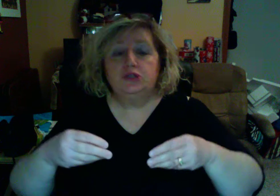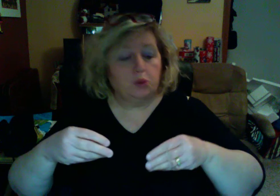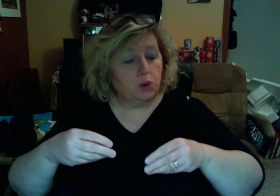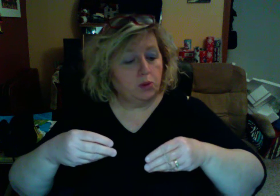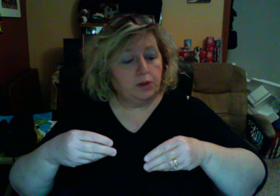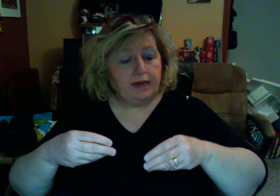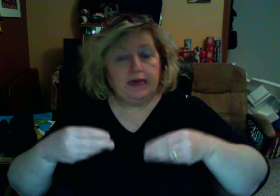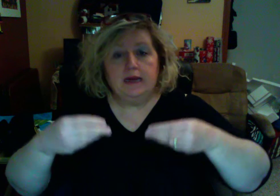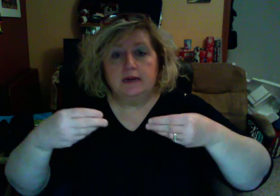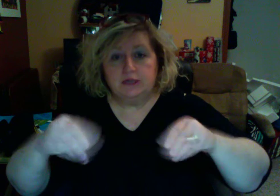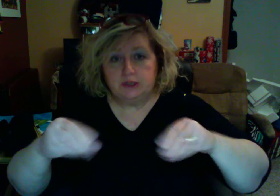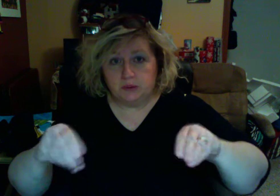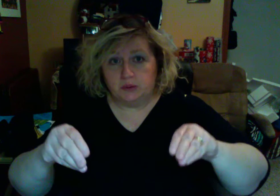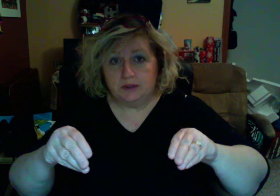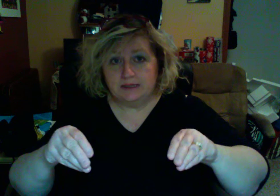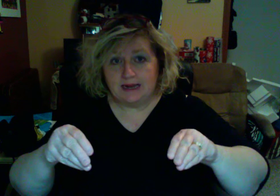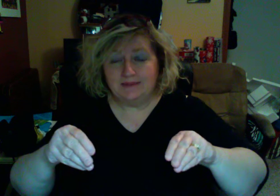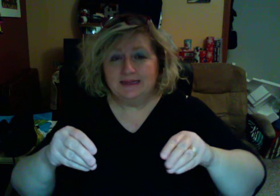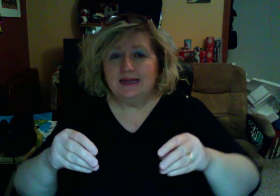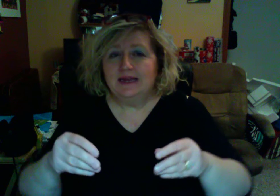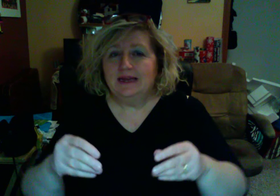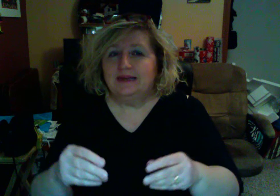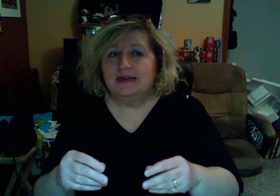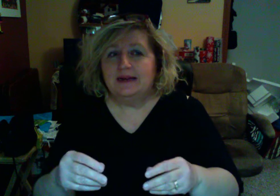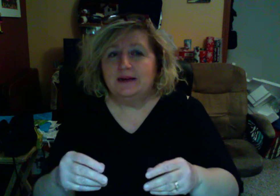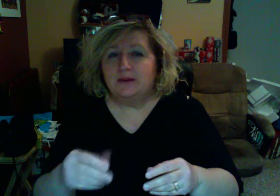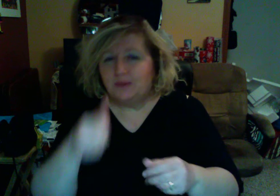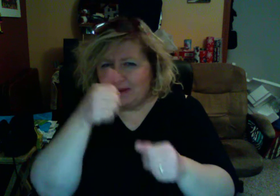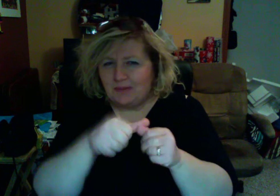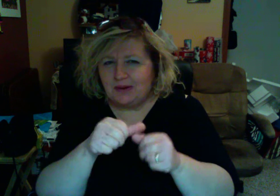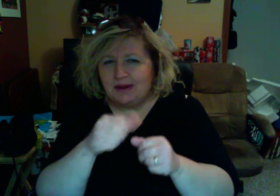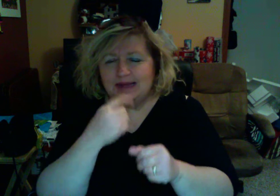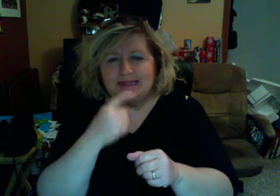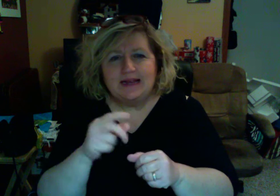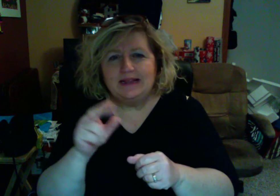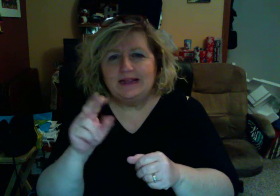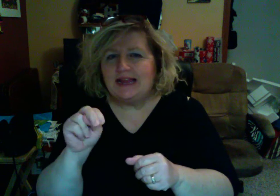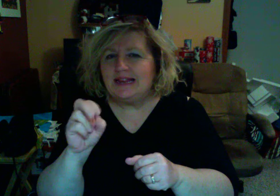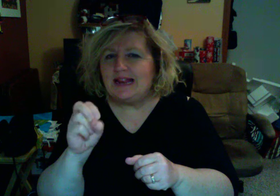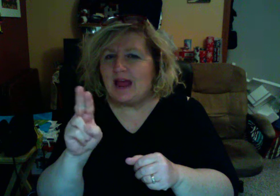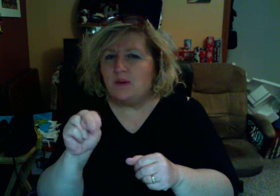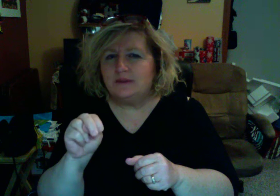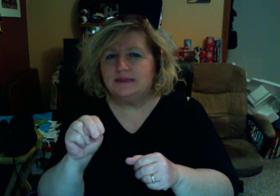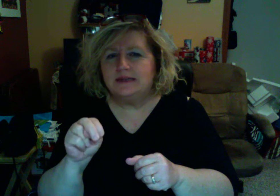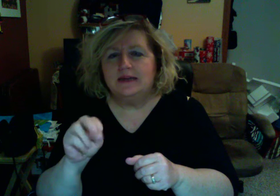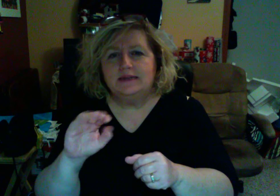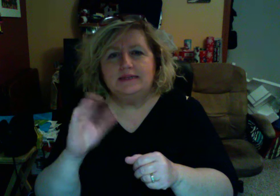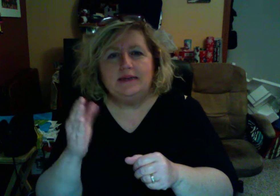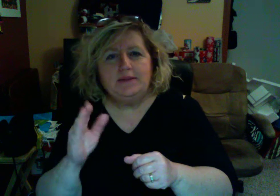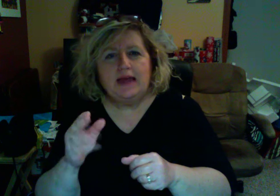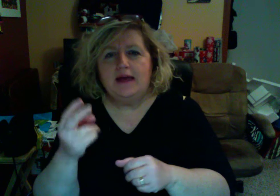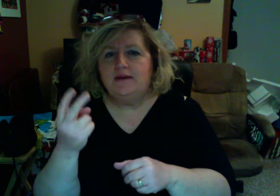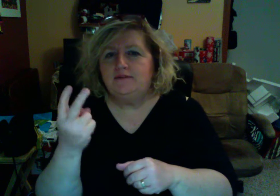Store would be 2 times. Remember I said nouns seem to have